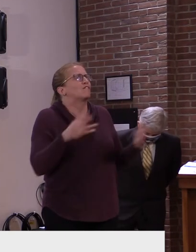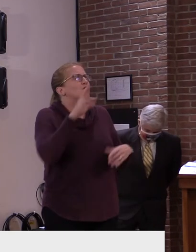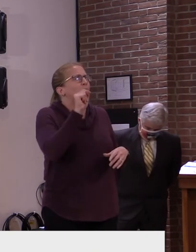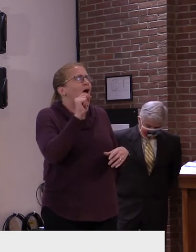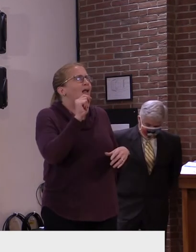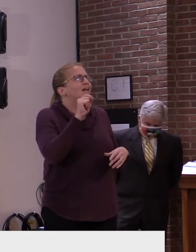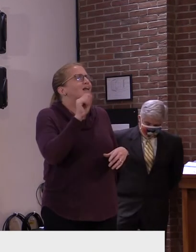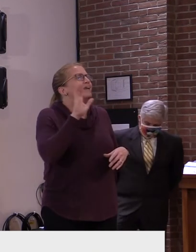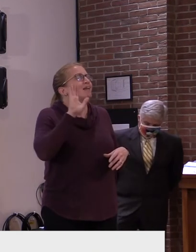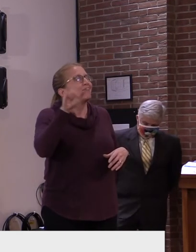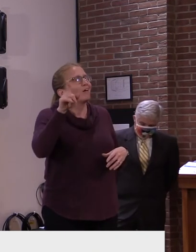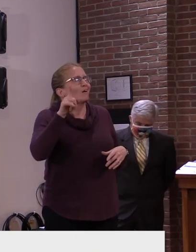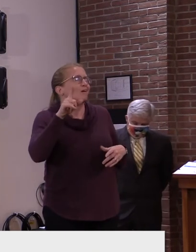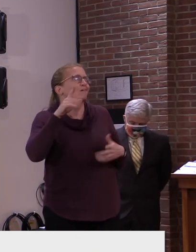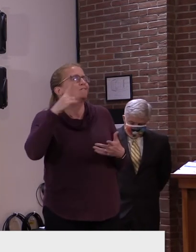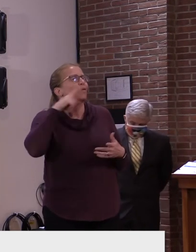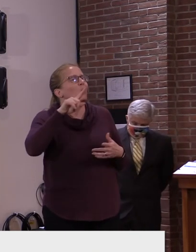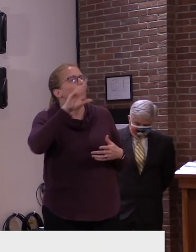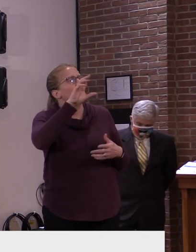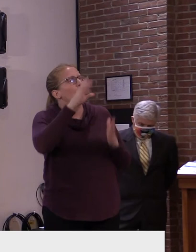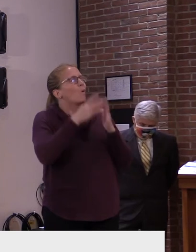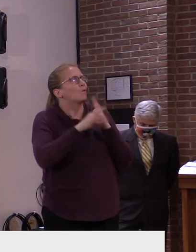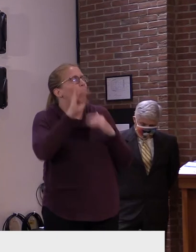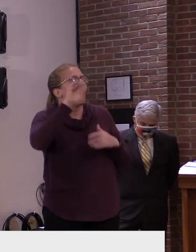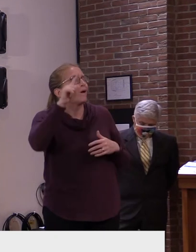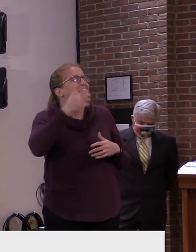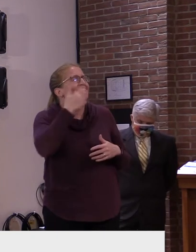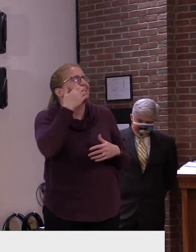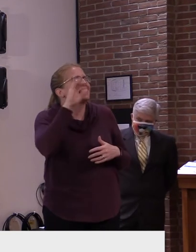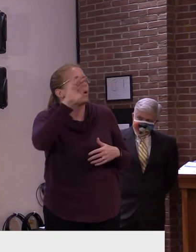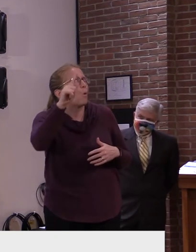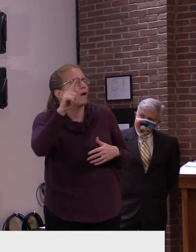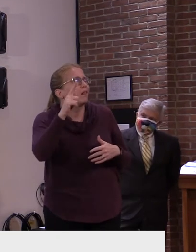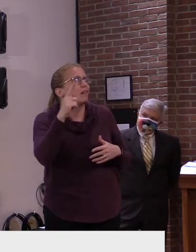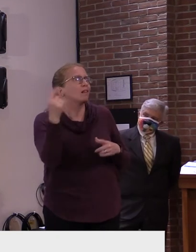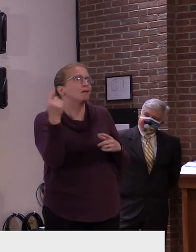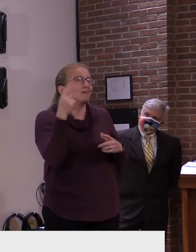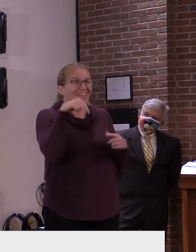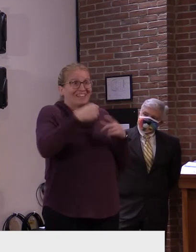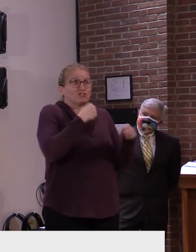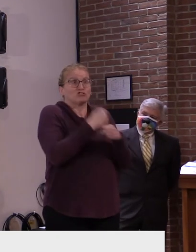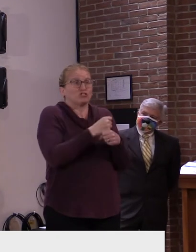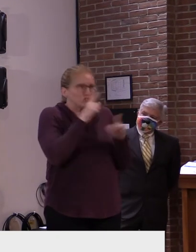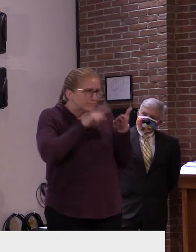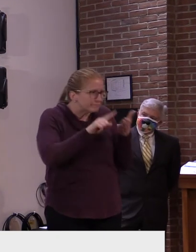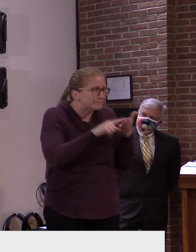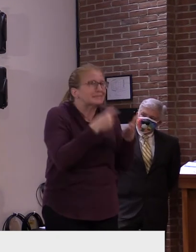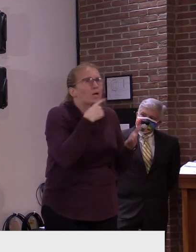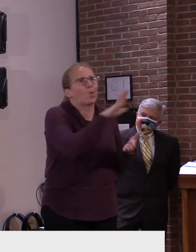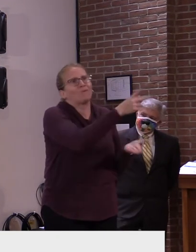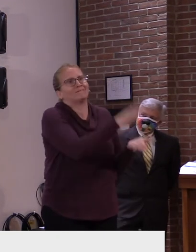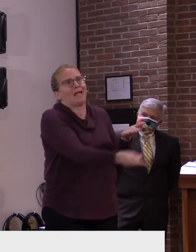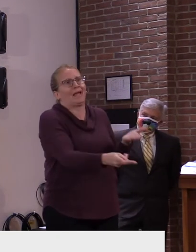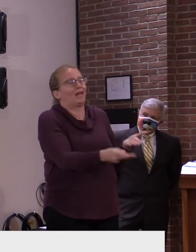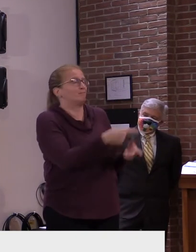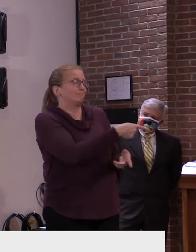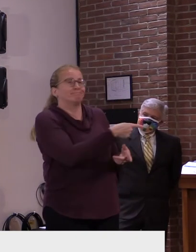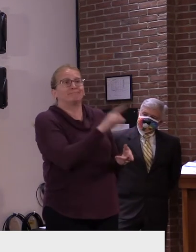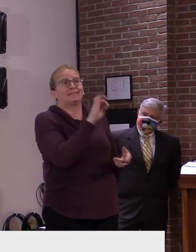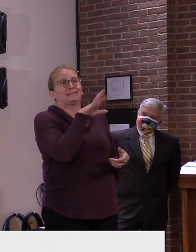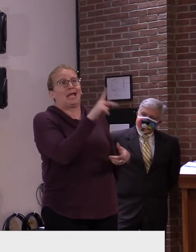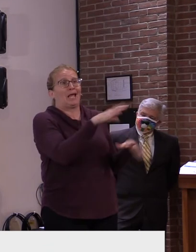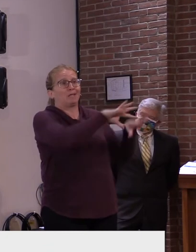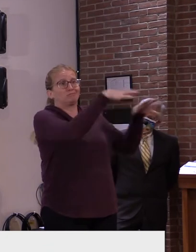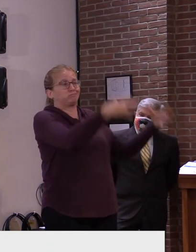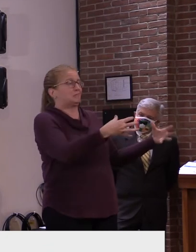oil deliveries what is the status of providing temporary fuel storage tanks or other relief measures to help people living in